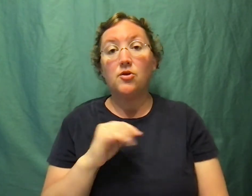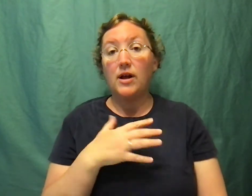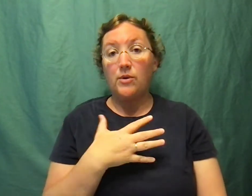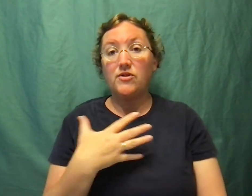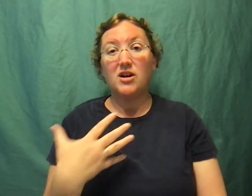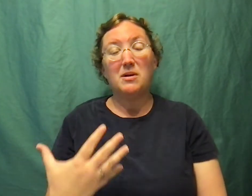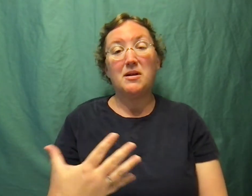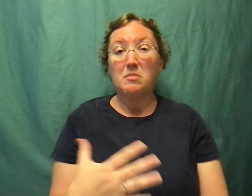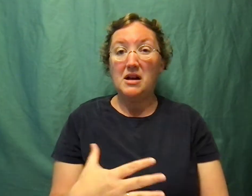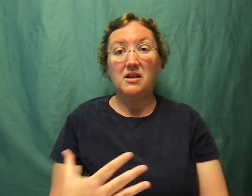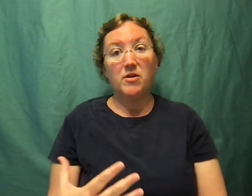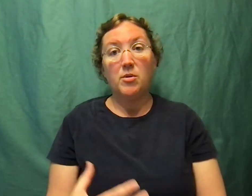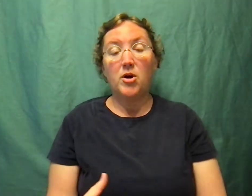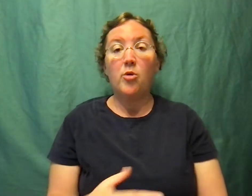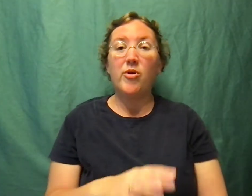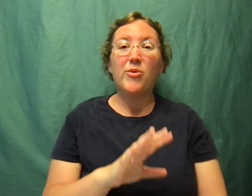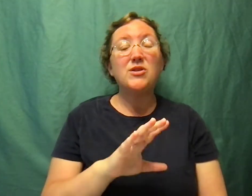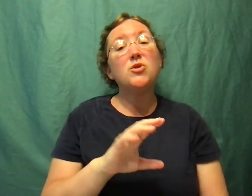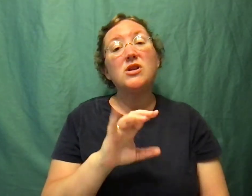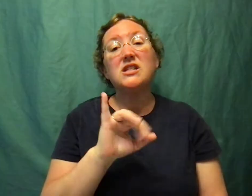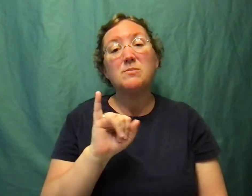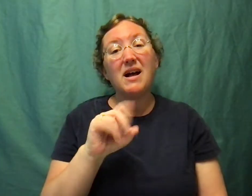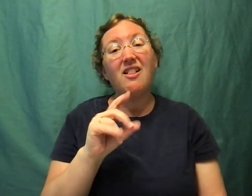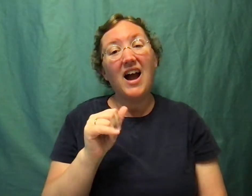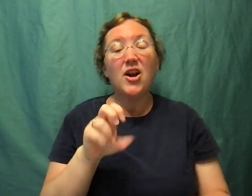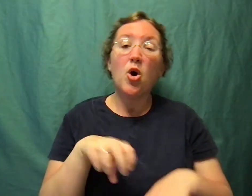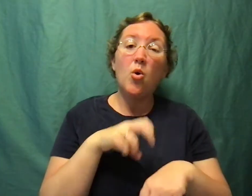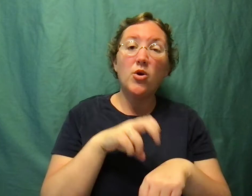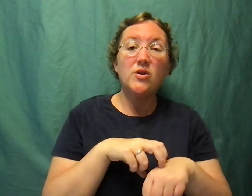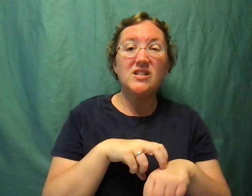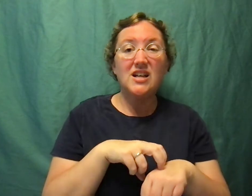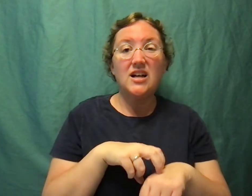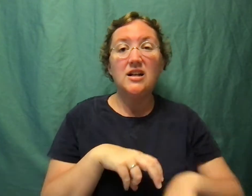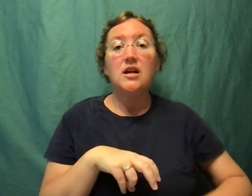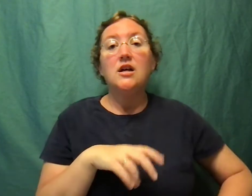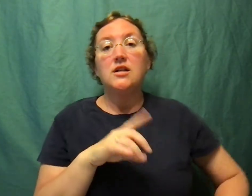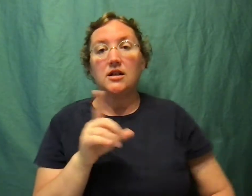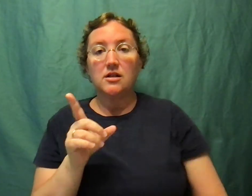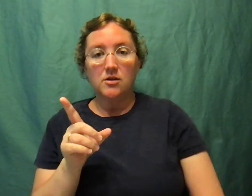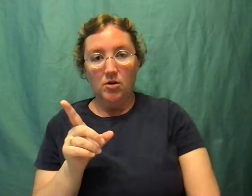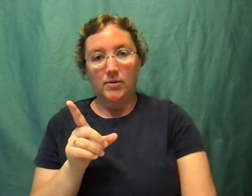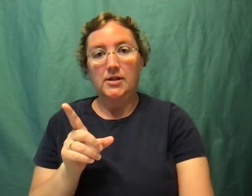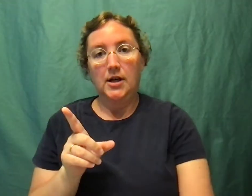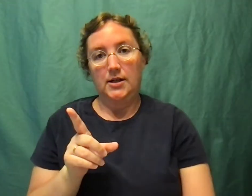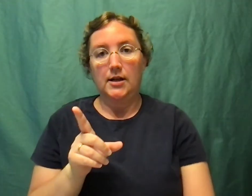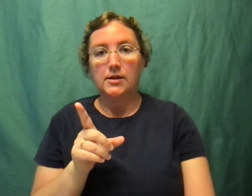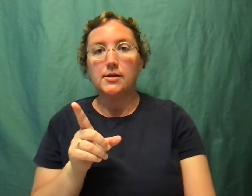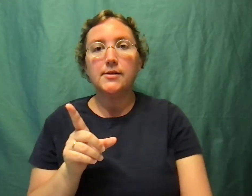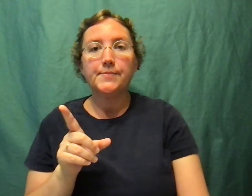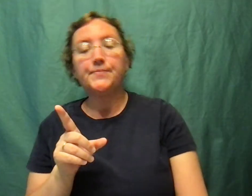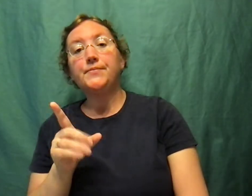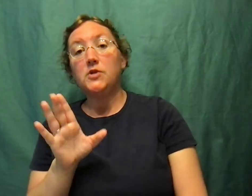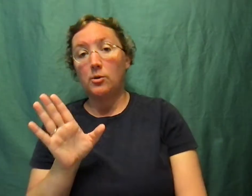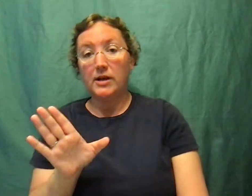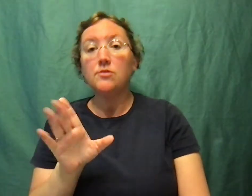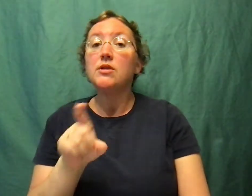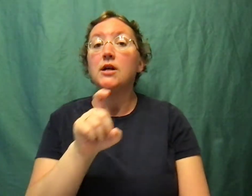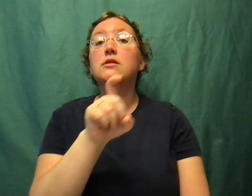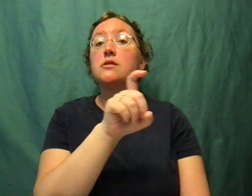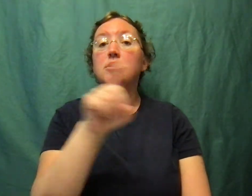we've talked about, like many of them are go both ways. You could spell Idaho or you could sign it. Texas, you always sign Texas. Don't mess with Texas, just